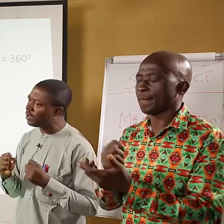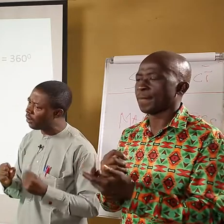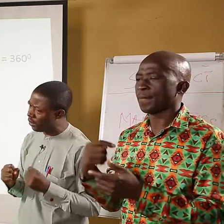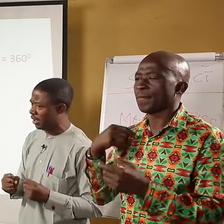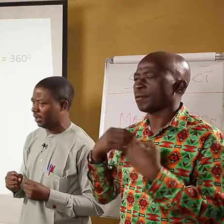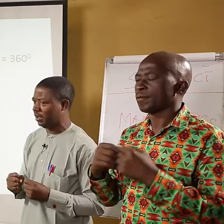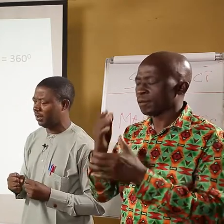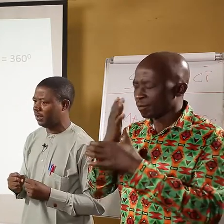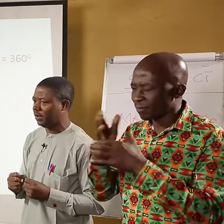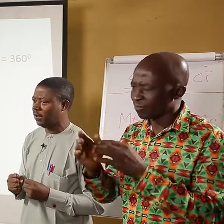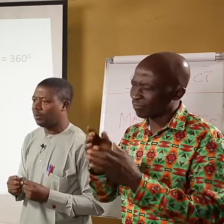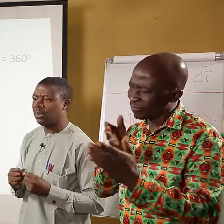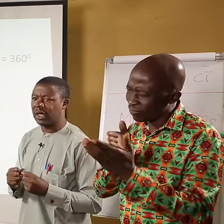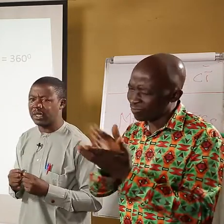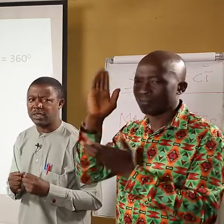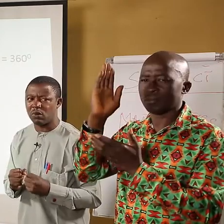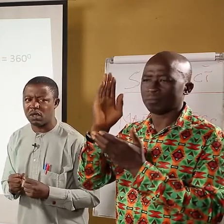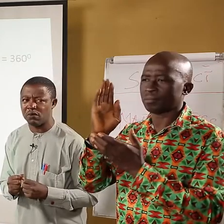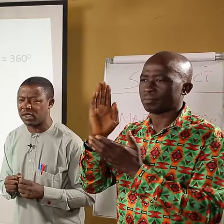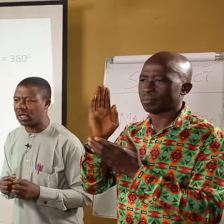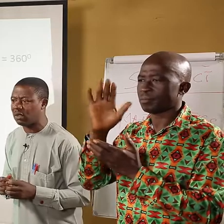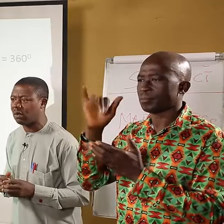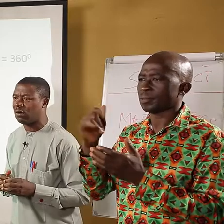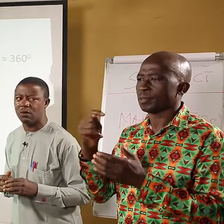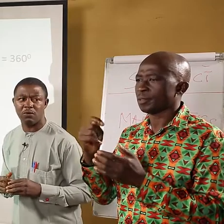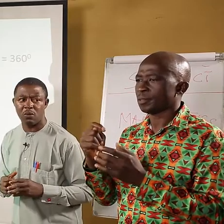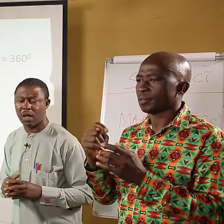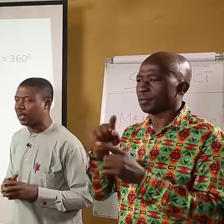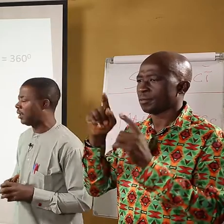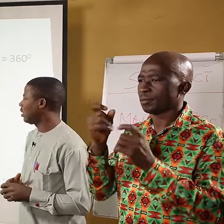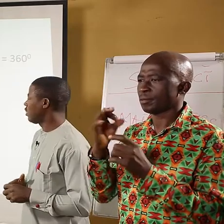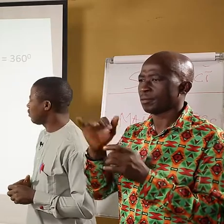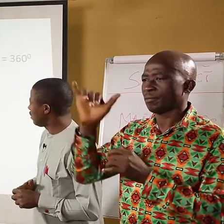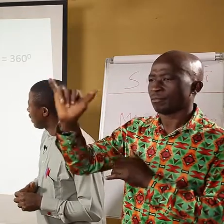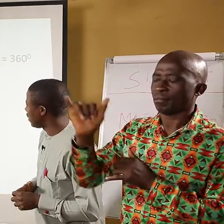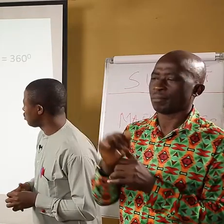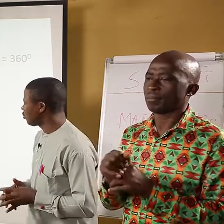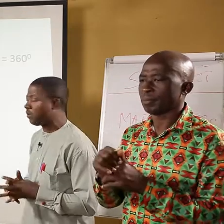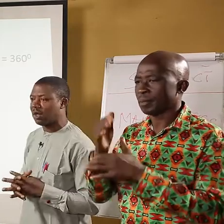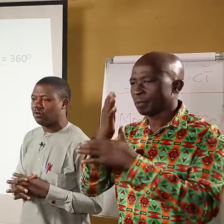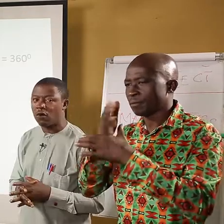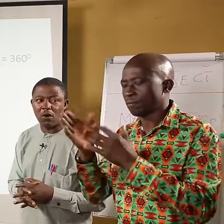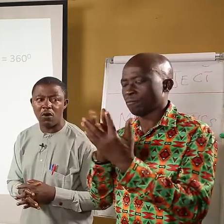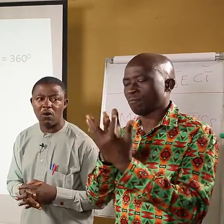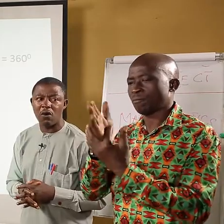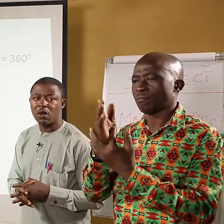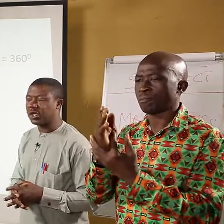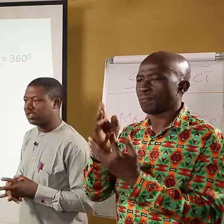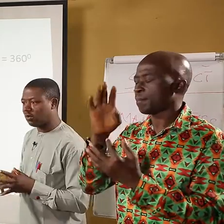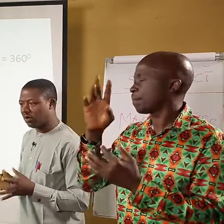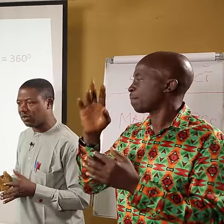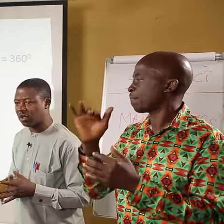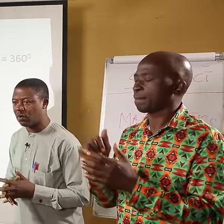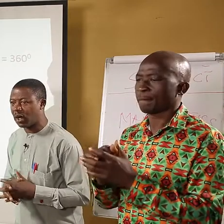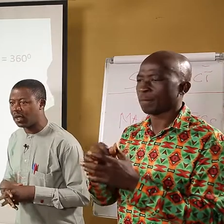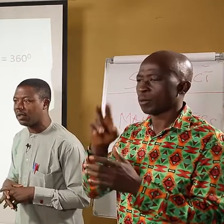divide thoroughly by the coefficient of y. So dividing through by 4, which